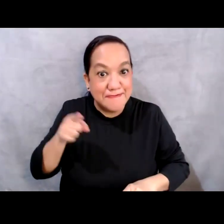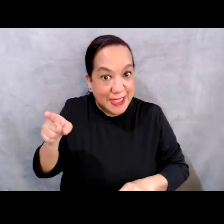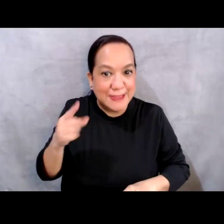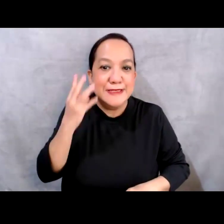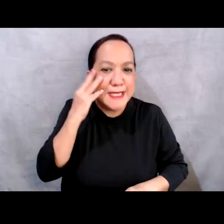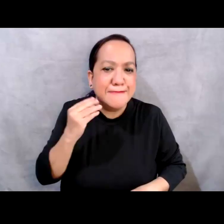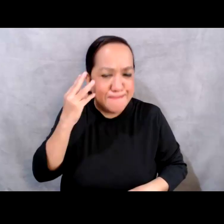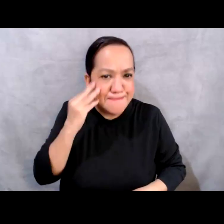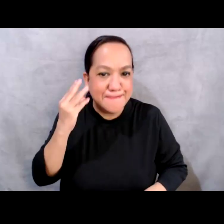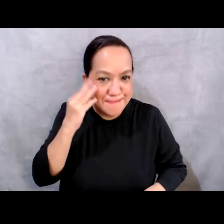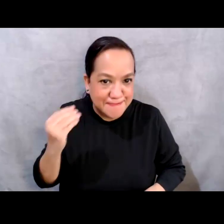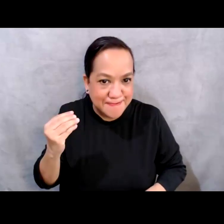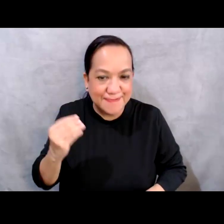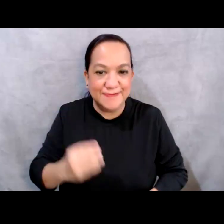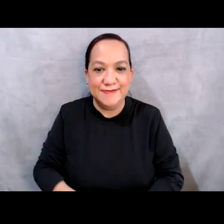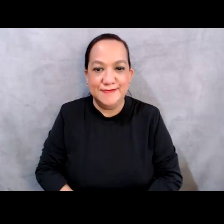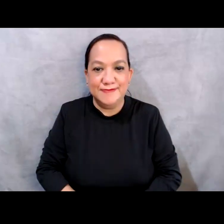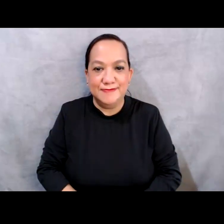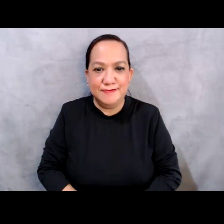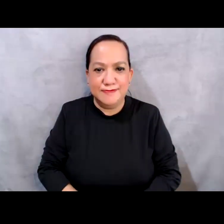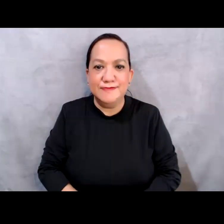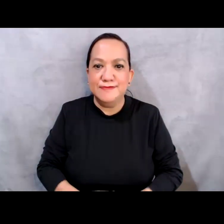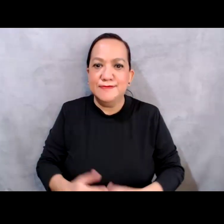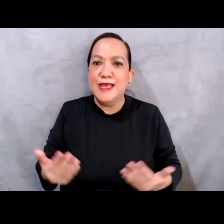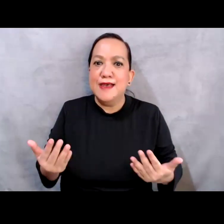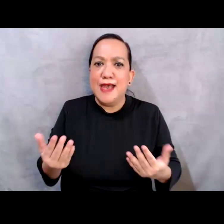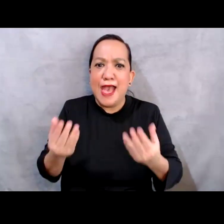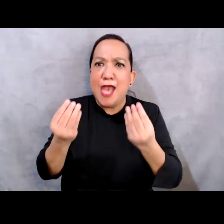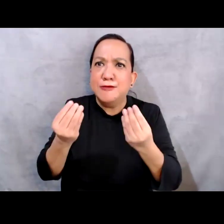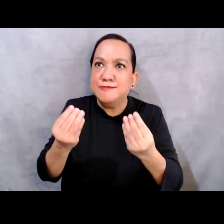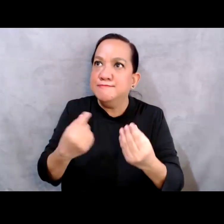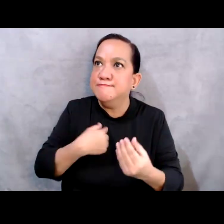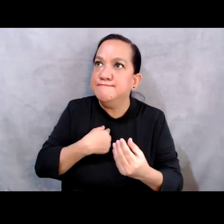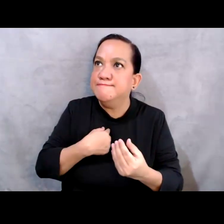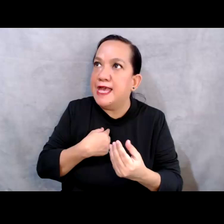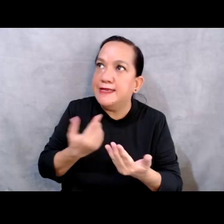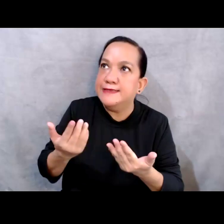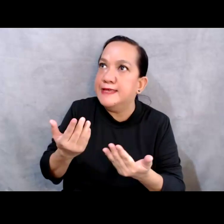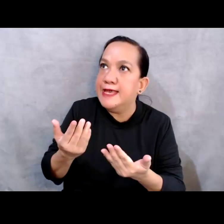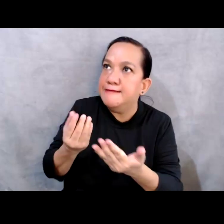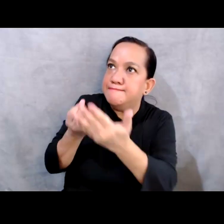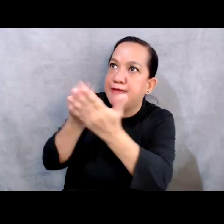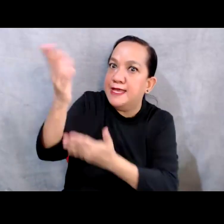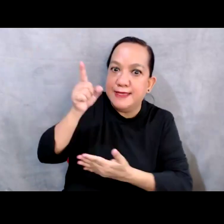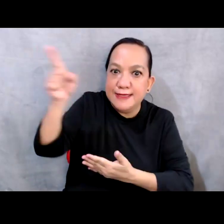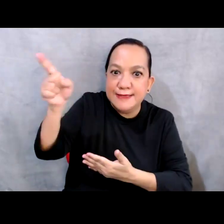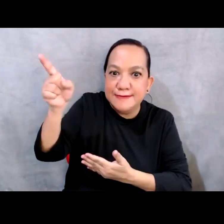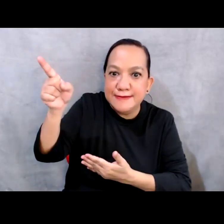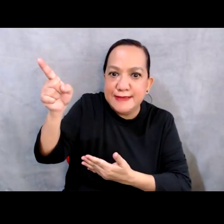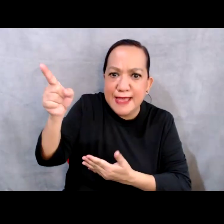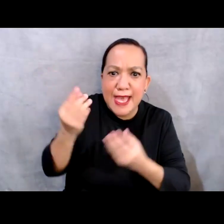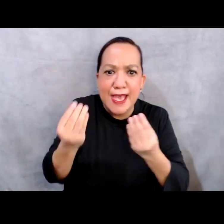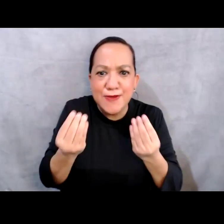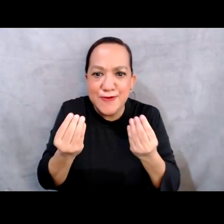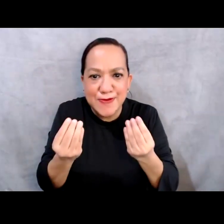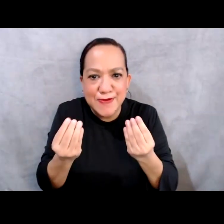complaint mechanism. These are 2 infrastructure road projects under the SASEC, South Asia Sub-Economic Cooperation. So the